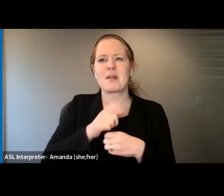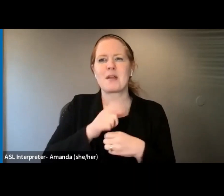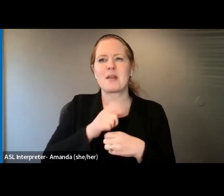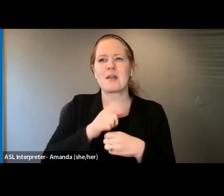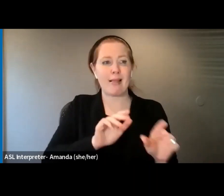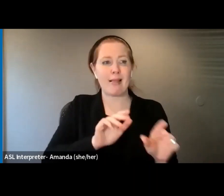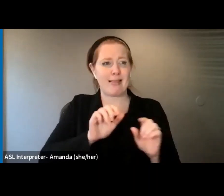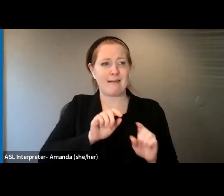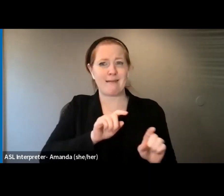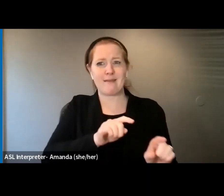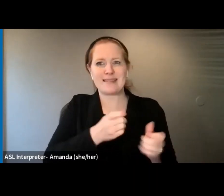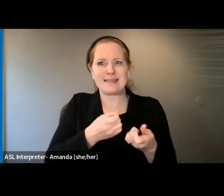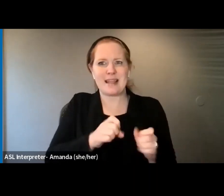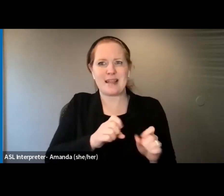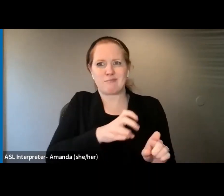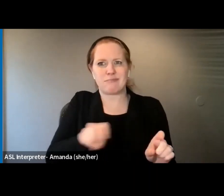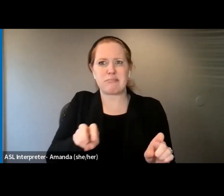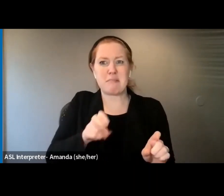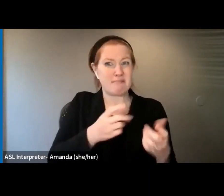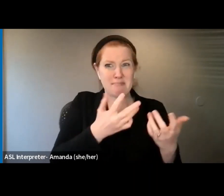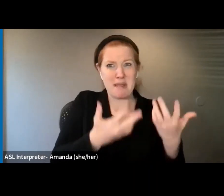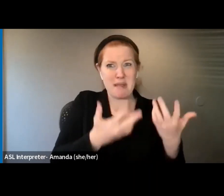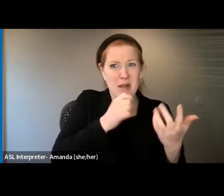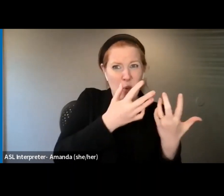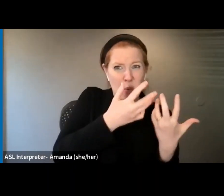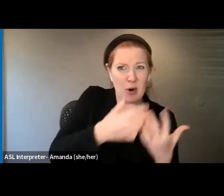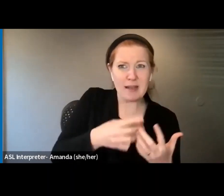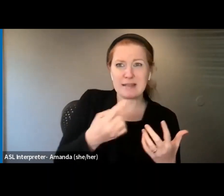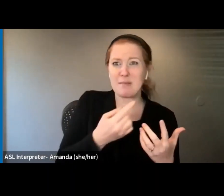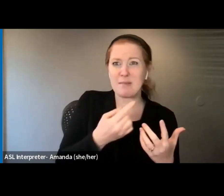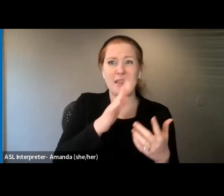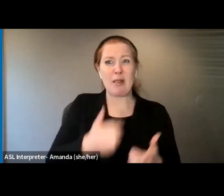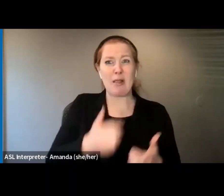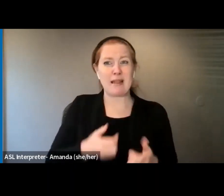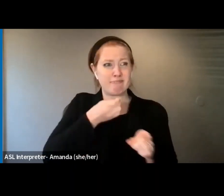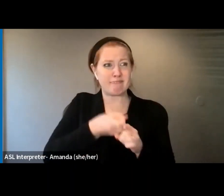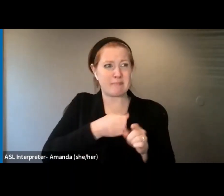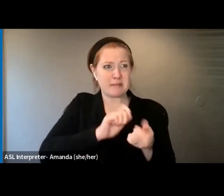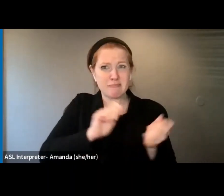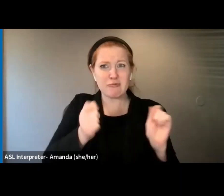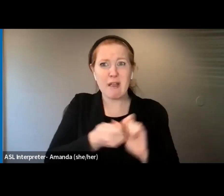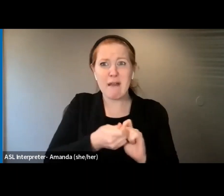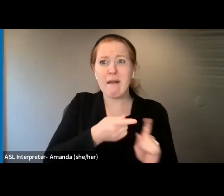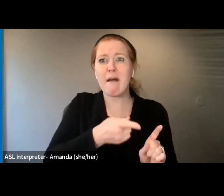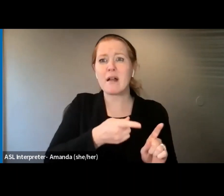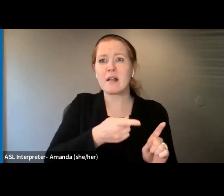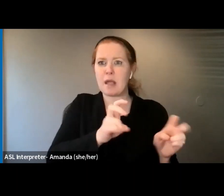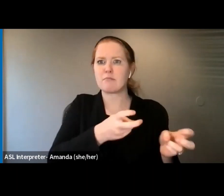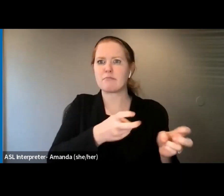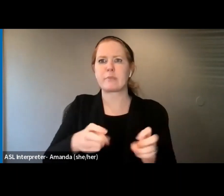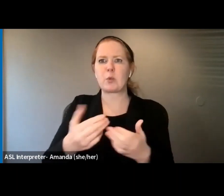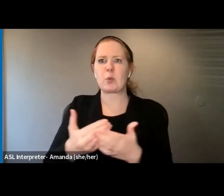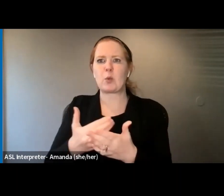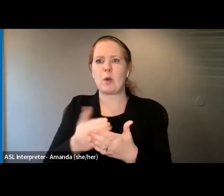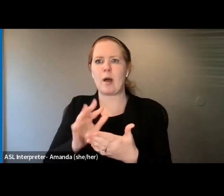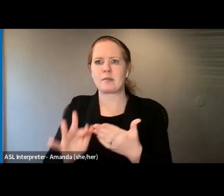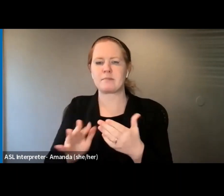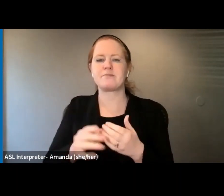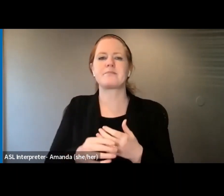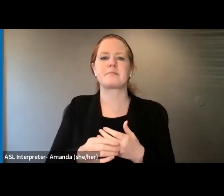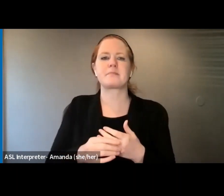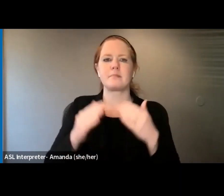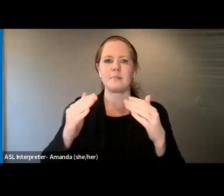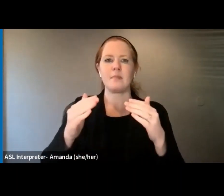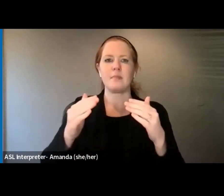direction safely if it's not working out for them or if something in their life has changed. And let's see, next slide, please. On a